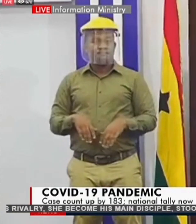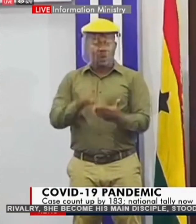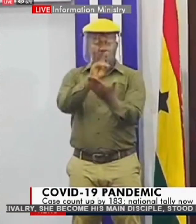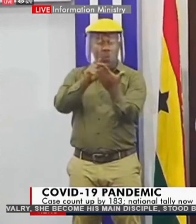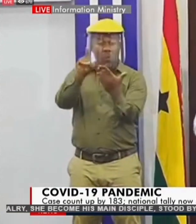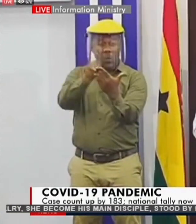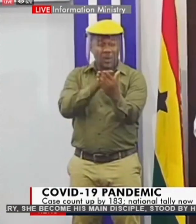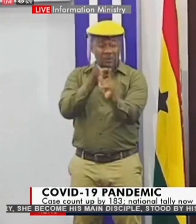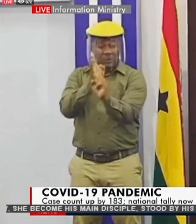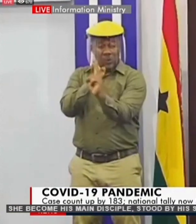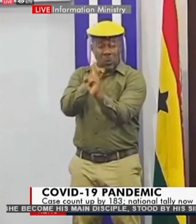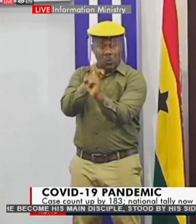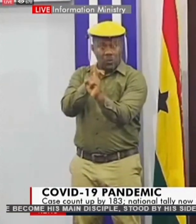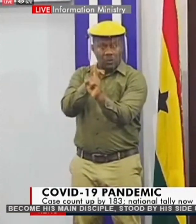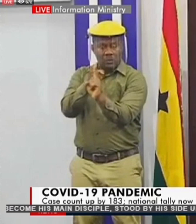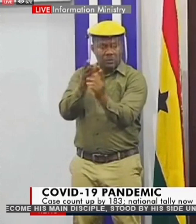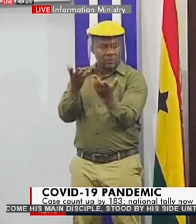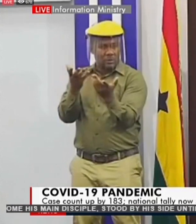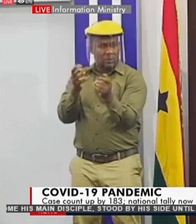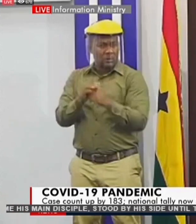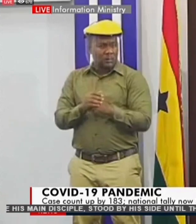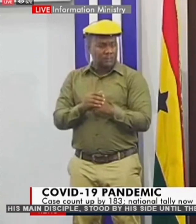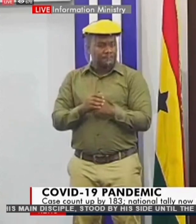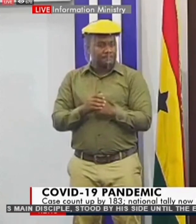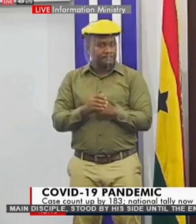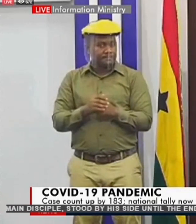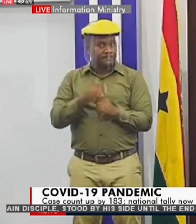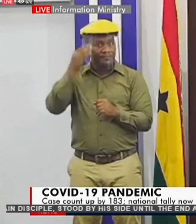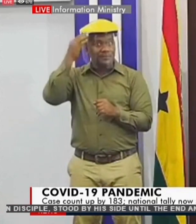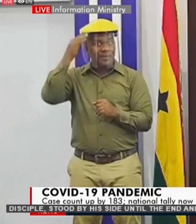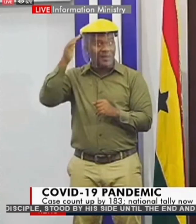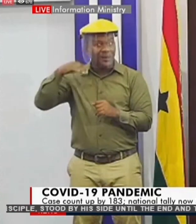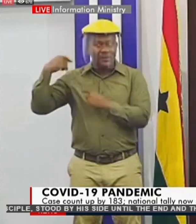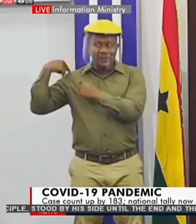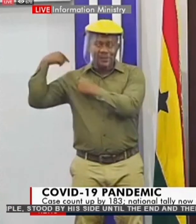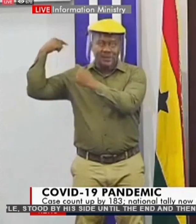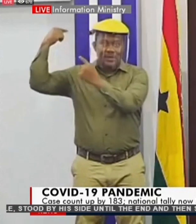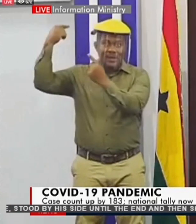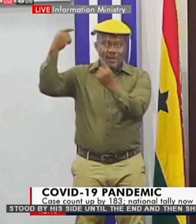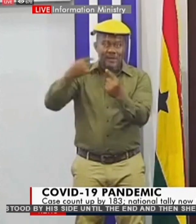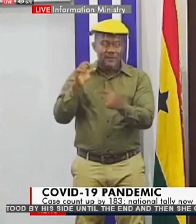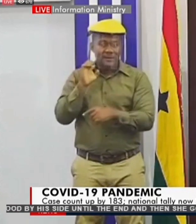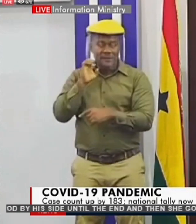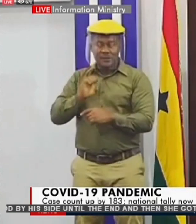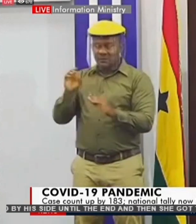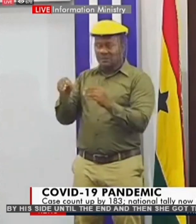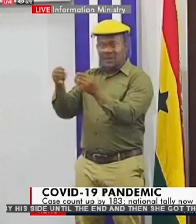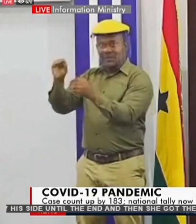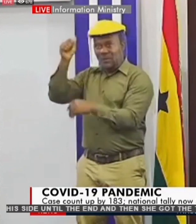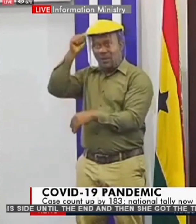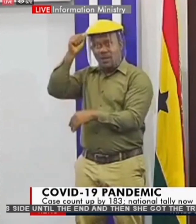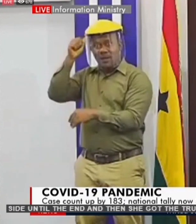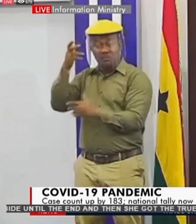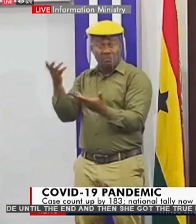is a general thing that's been with society probably since Eve was added to Adam.